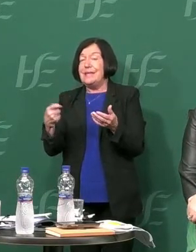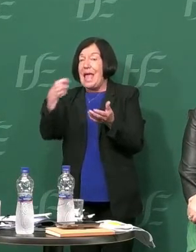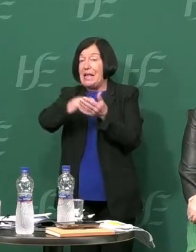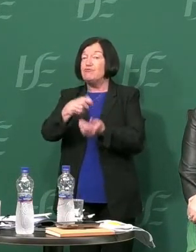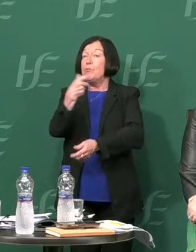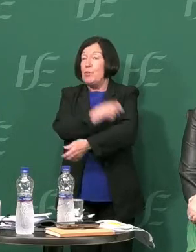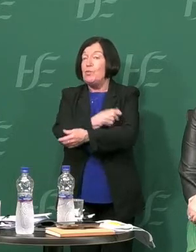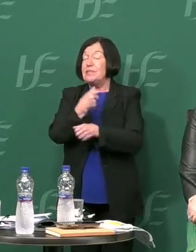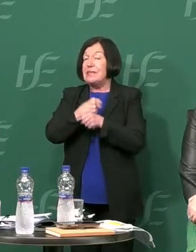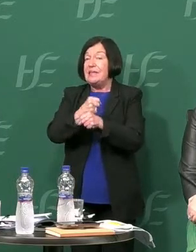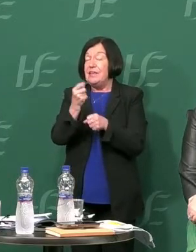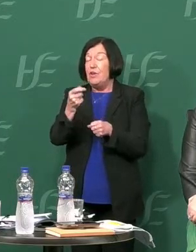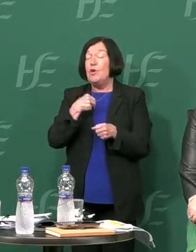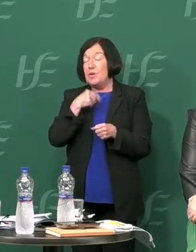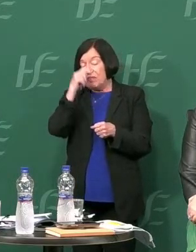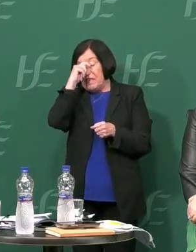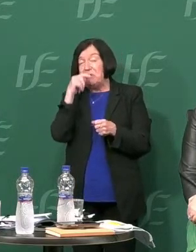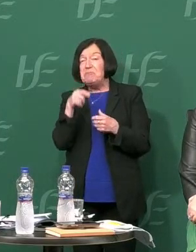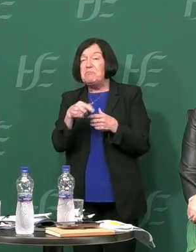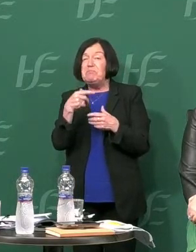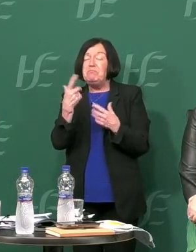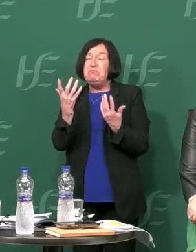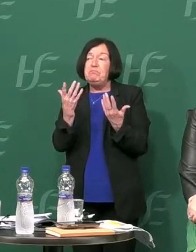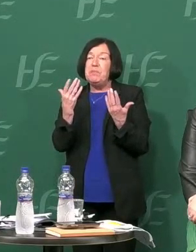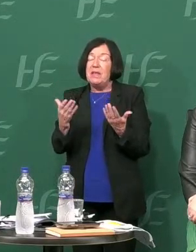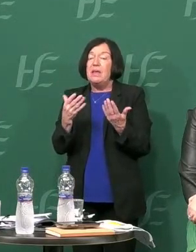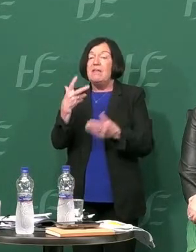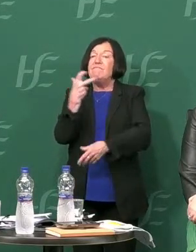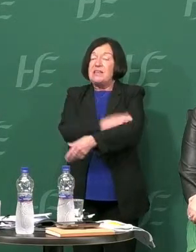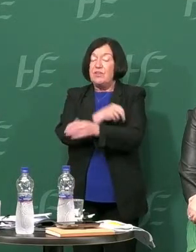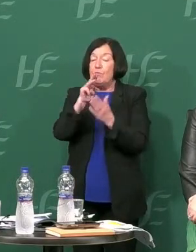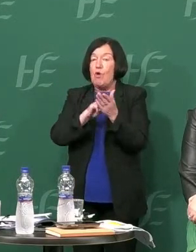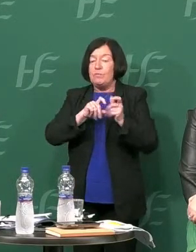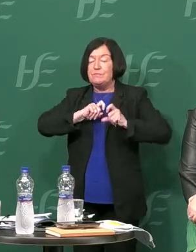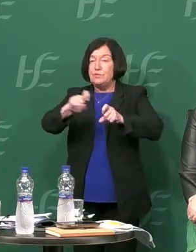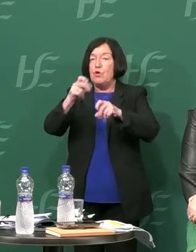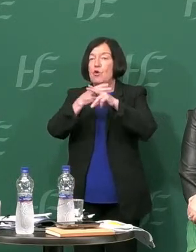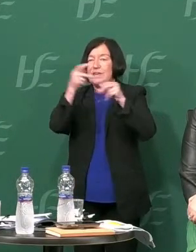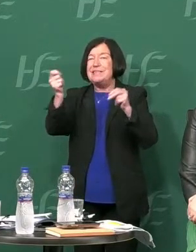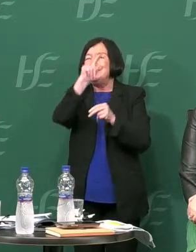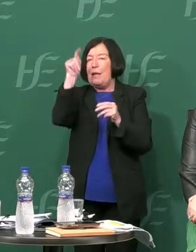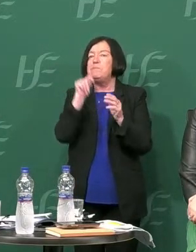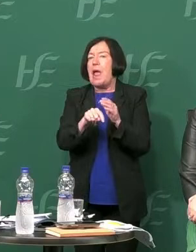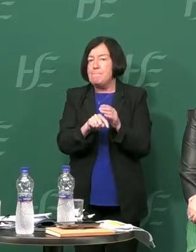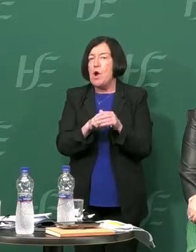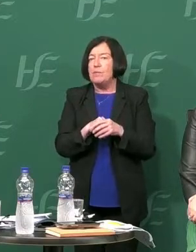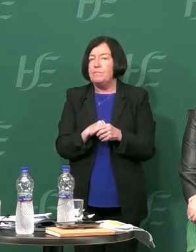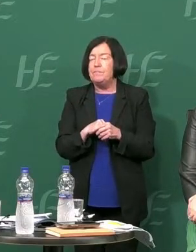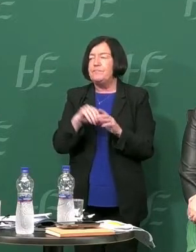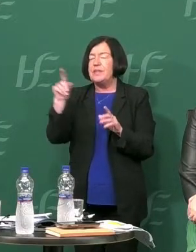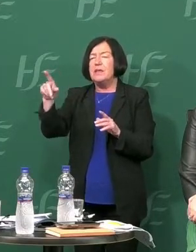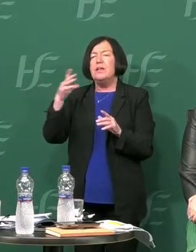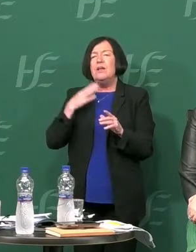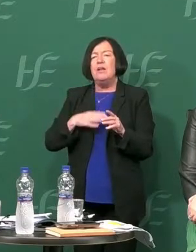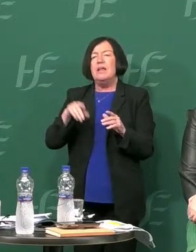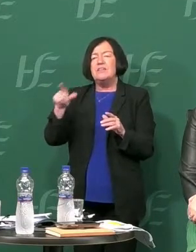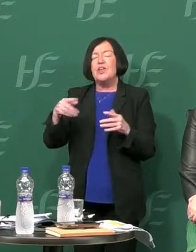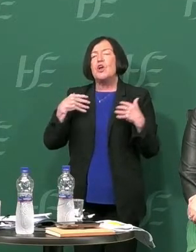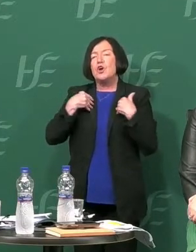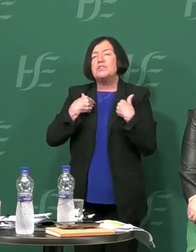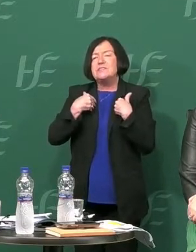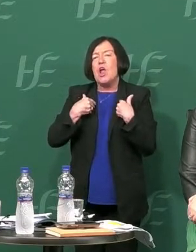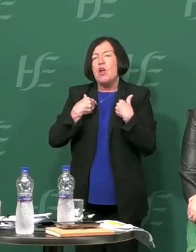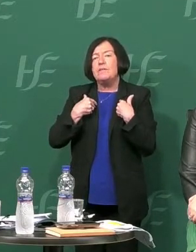week, etc. We envisage completing out the current vaccination programme into September. And just finally, is there concern